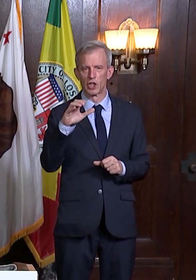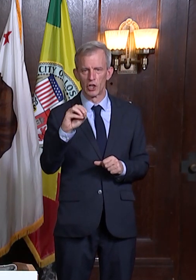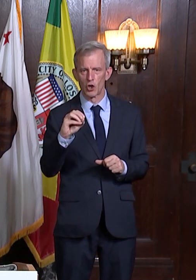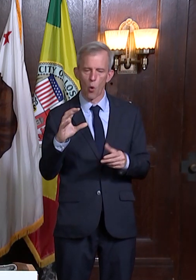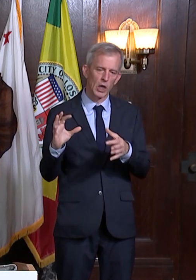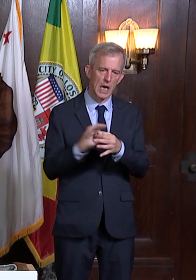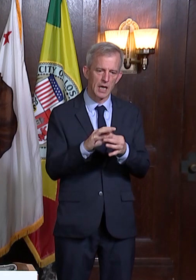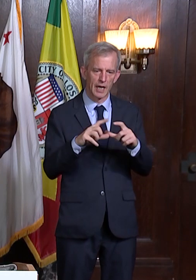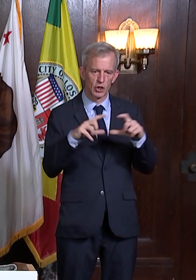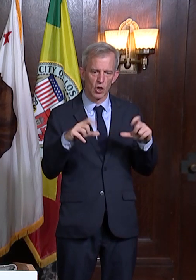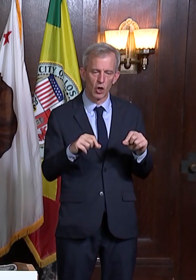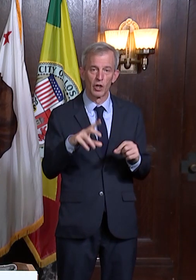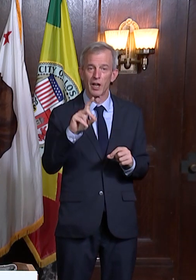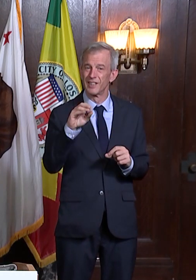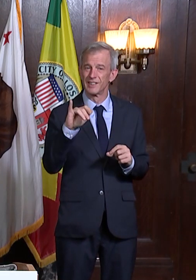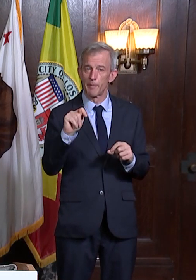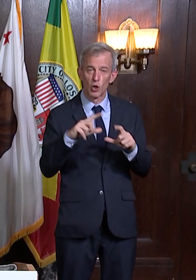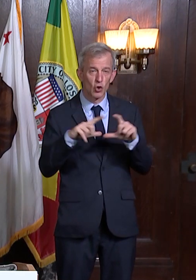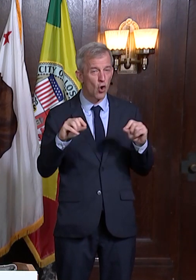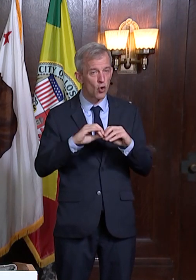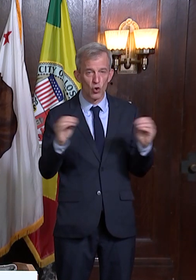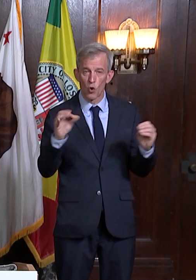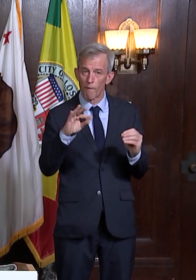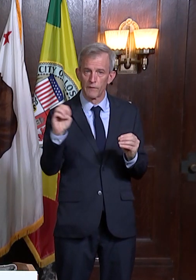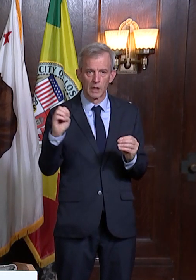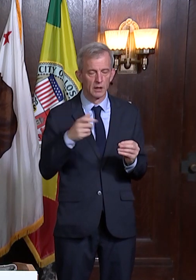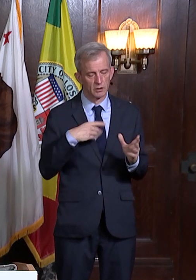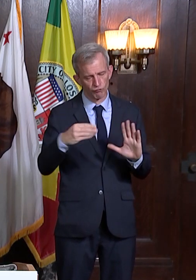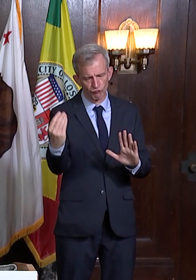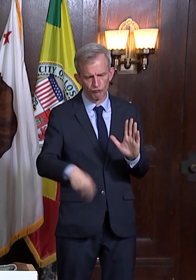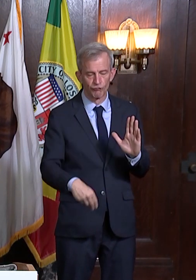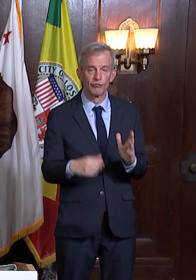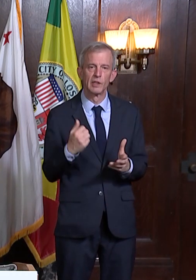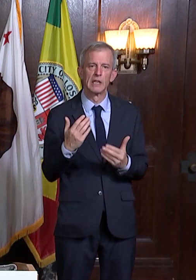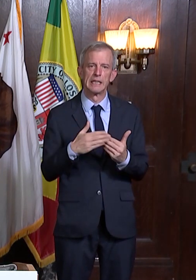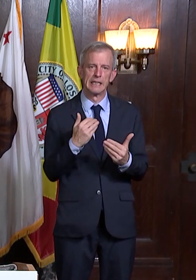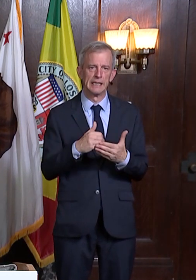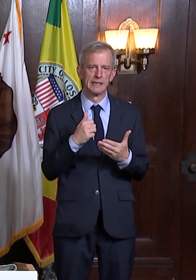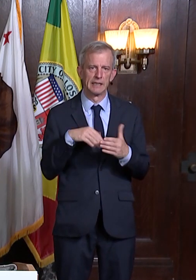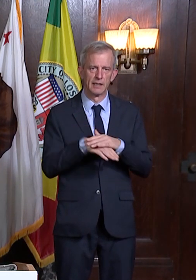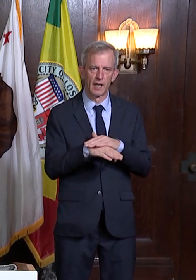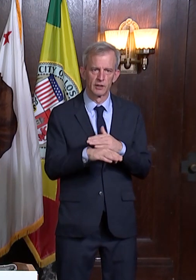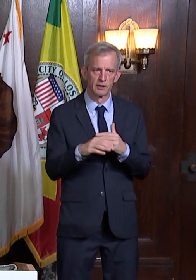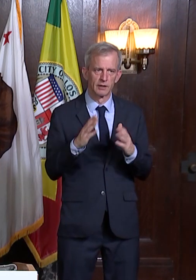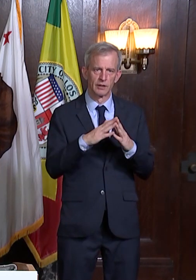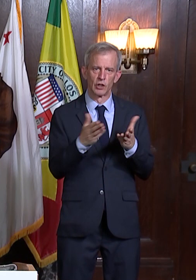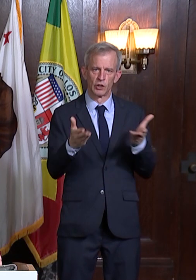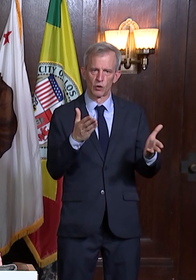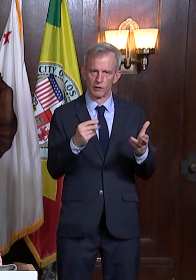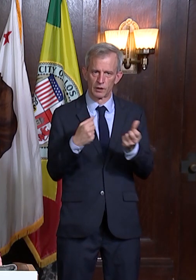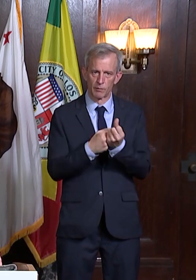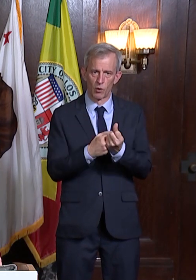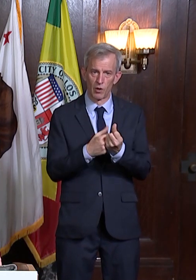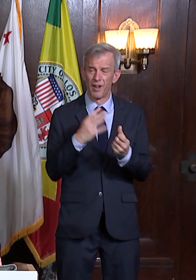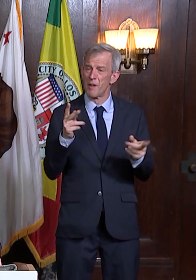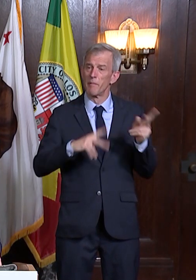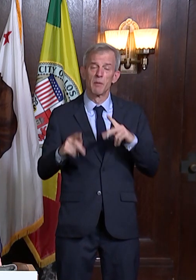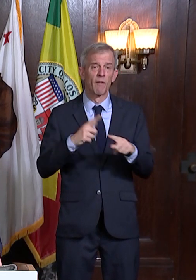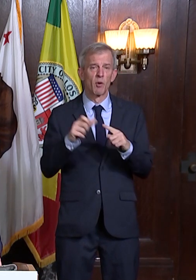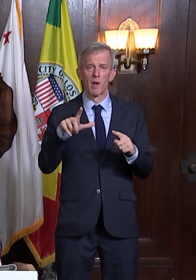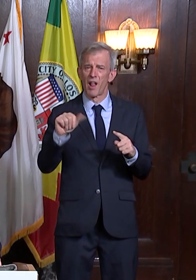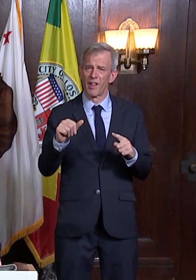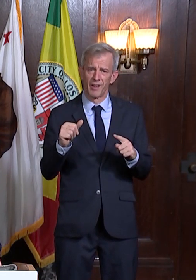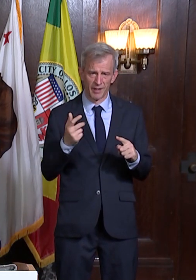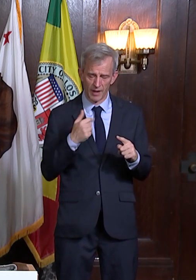fees, provide easy access to city services and support. And Angelinos have stepped up time and time again. So if you're